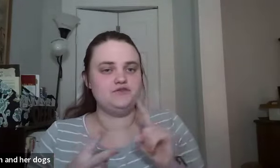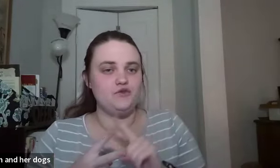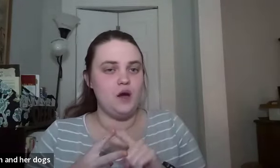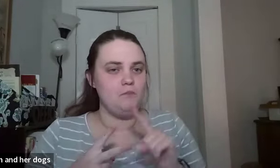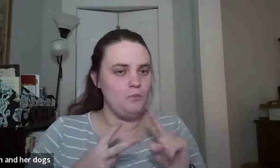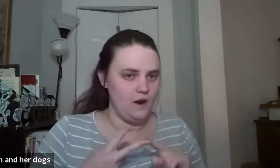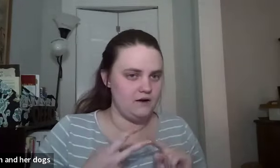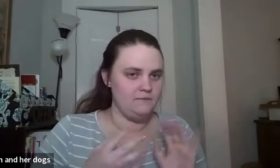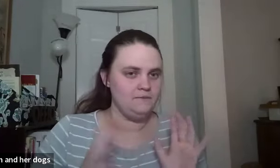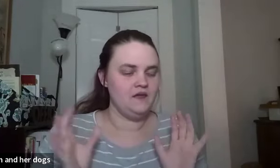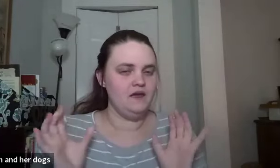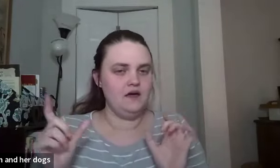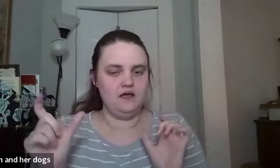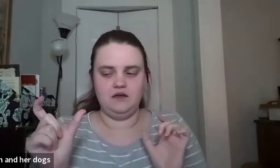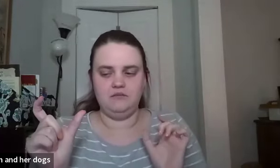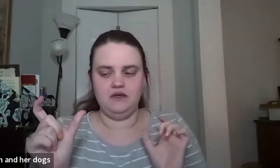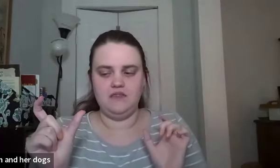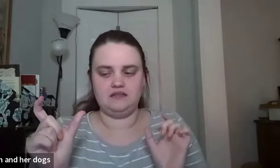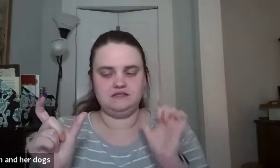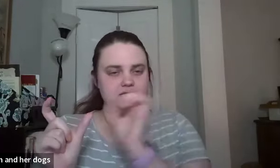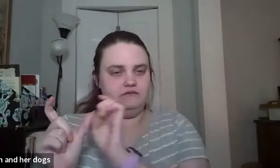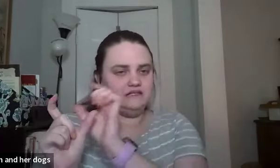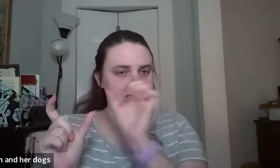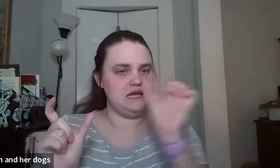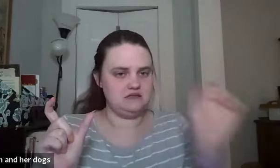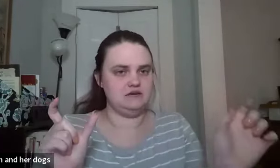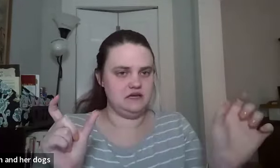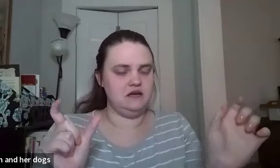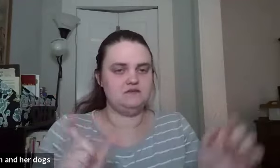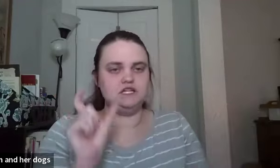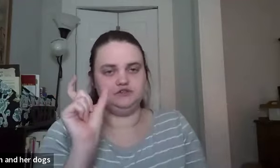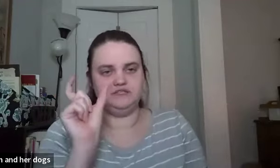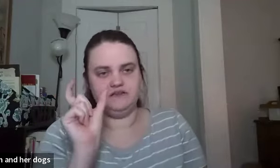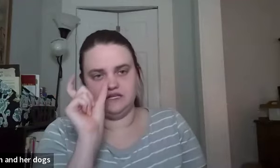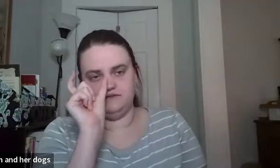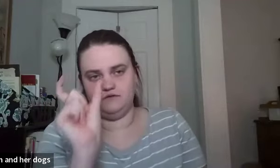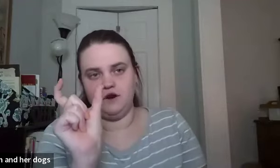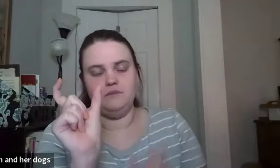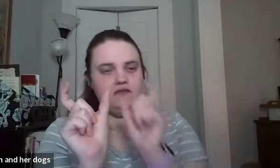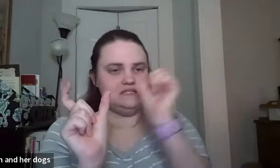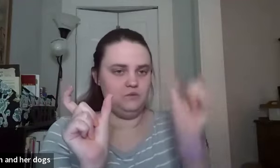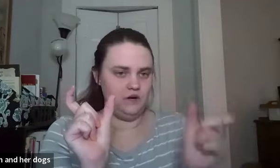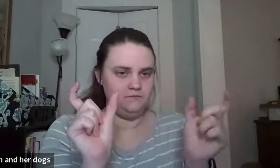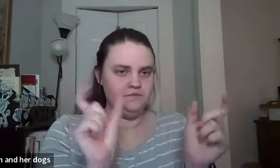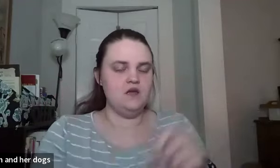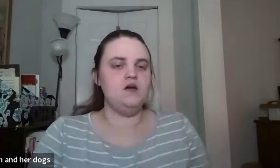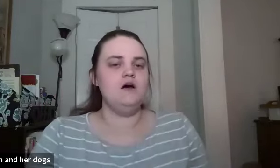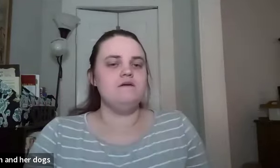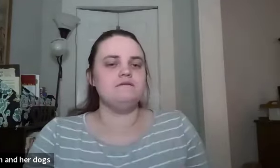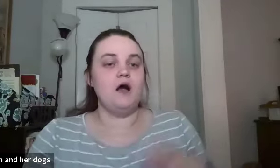is from where. And that's the ASL signing of it, is you'll sign the sign for from and then sign where.